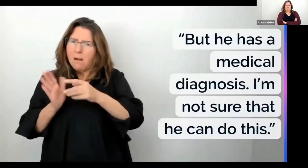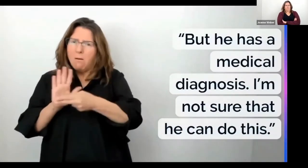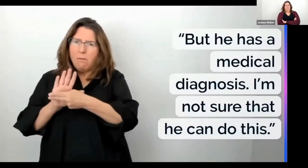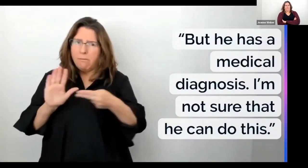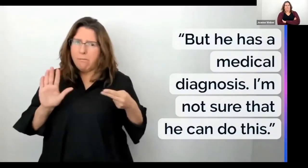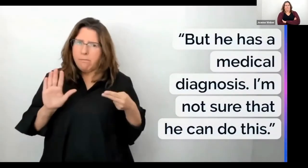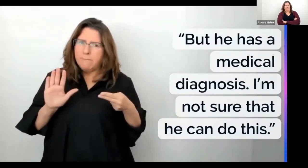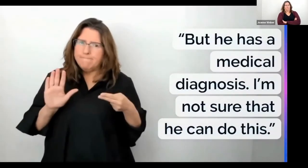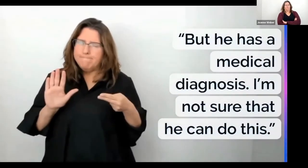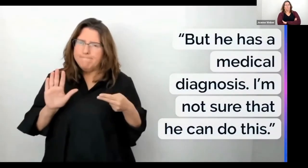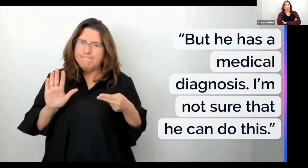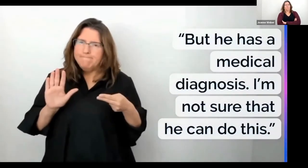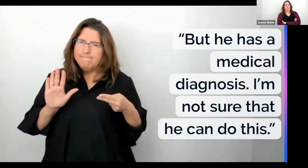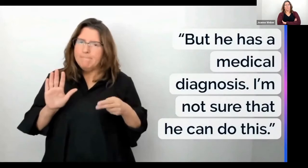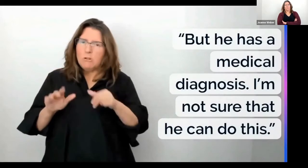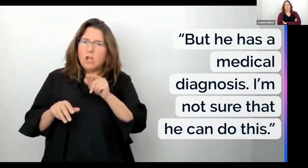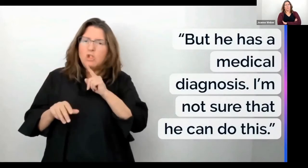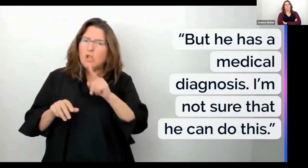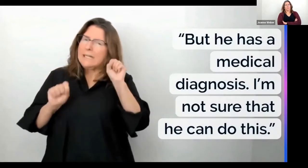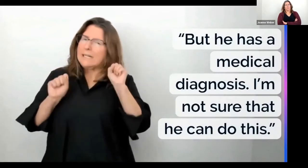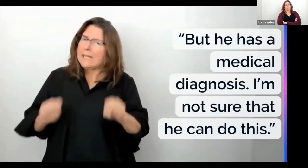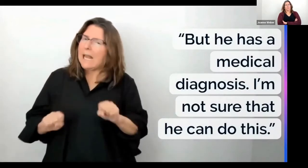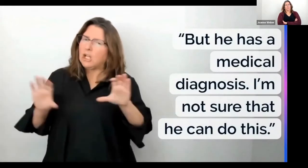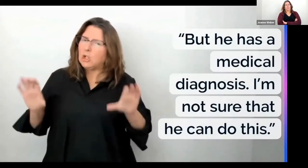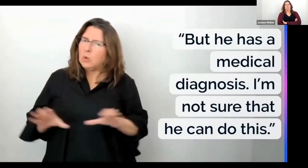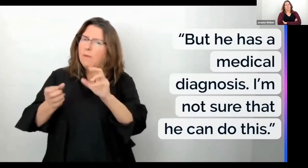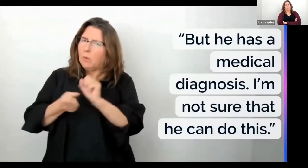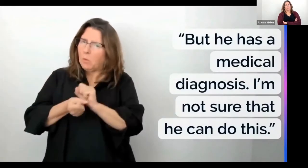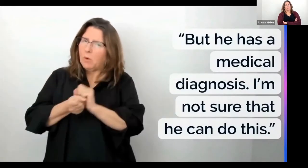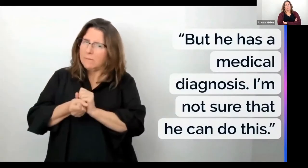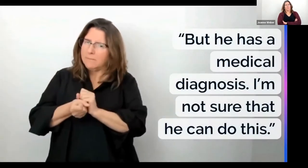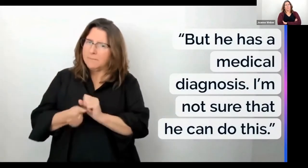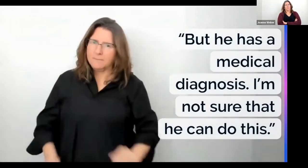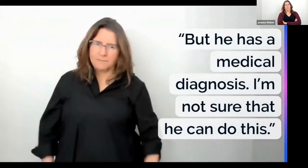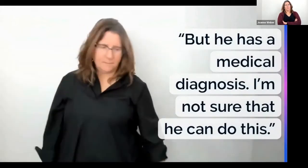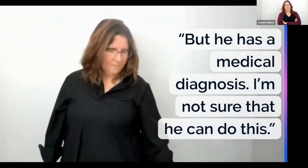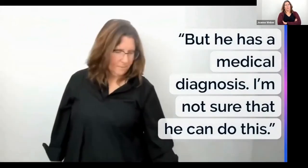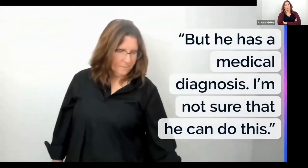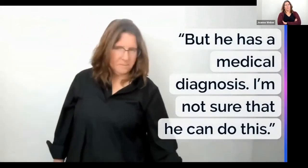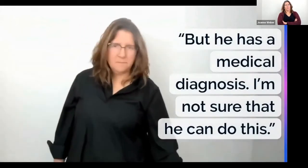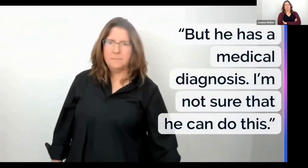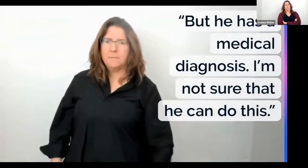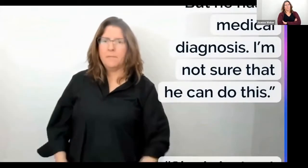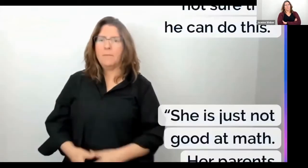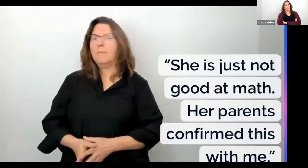But he has a medical diagnosis. I'm not sure that he can do the work.